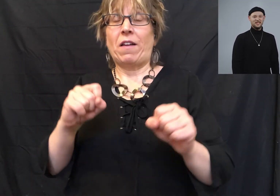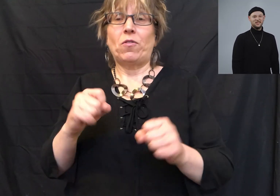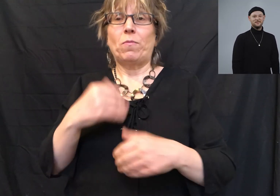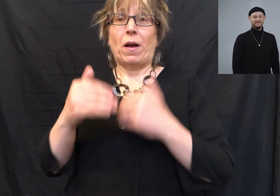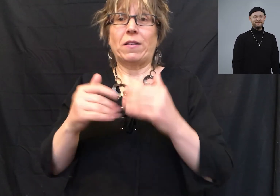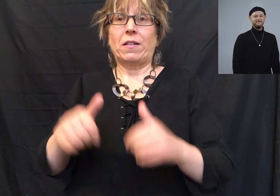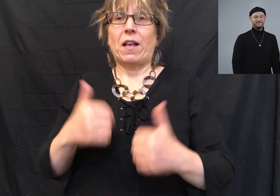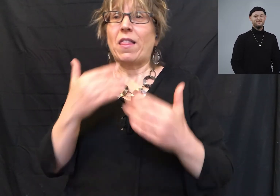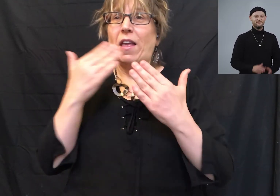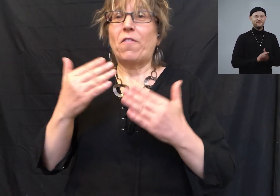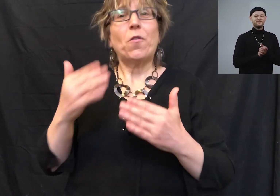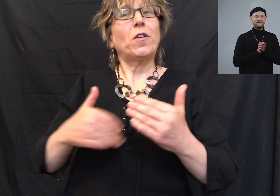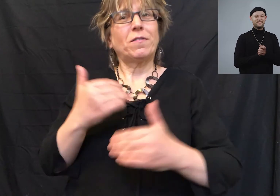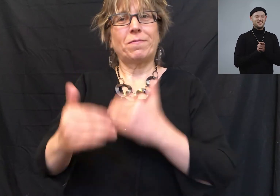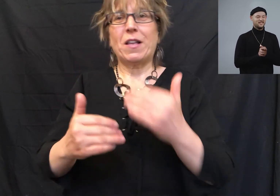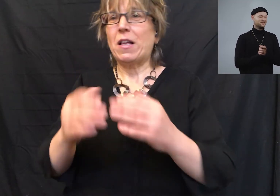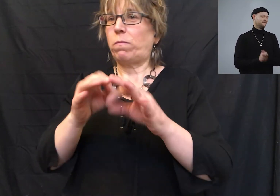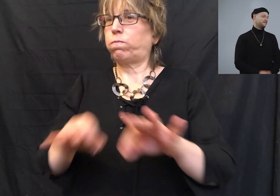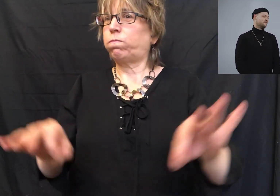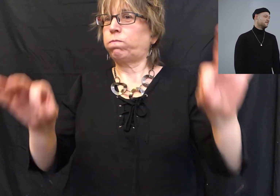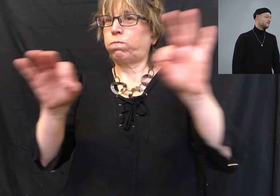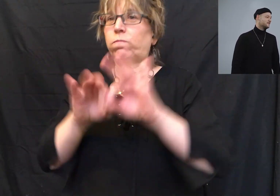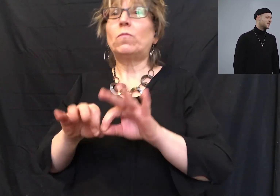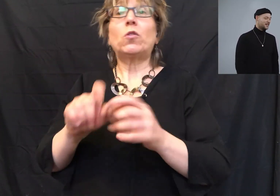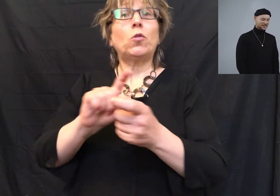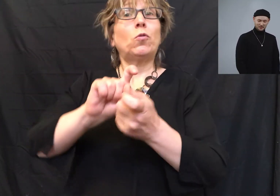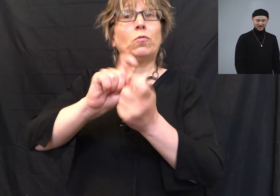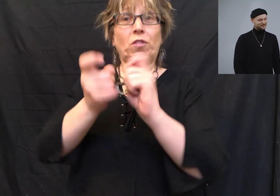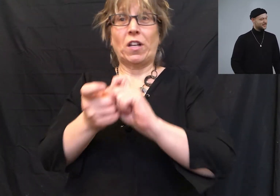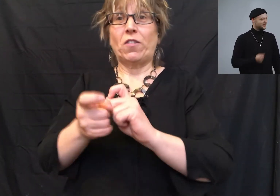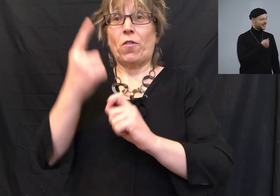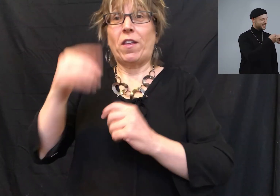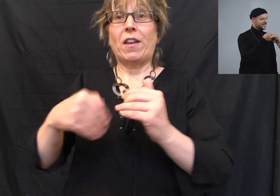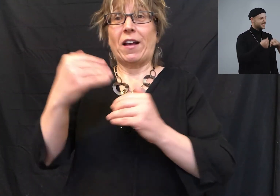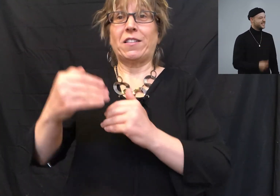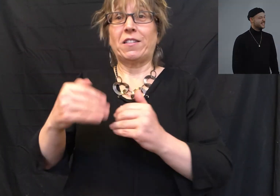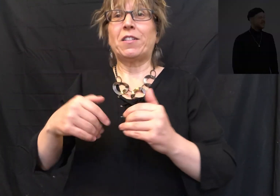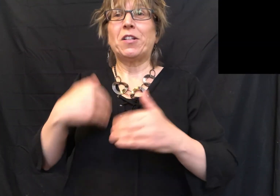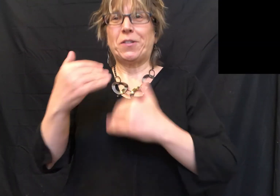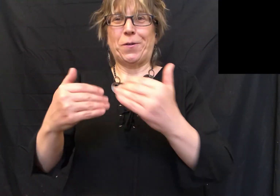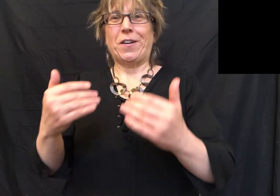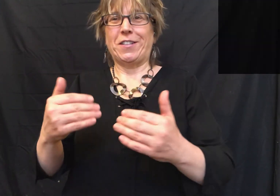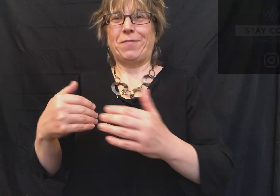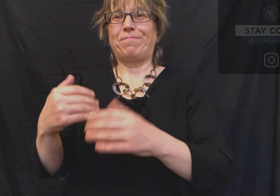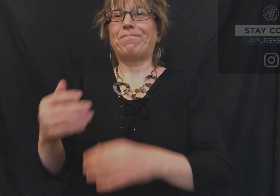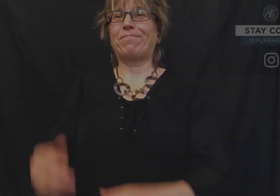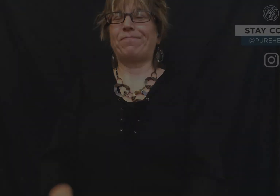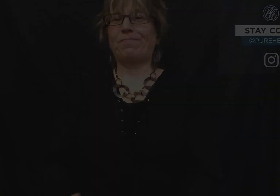generosity. It is so worth it to make a difference in the next generation. Come on, baby. Let's go.